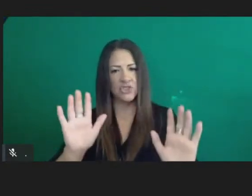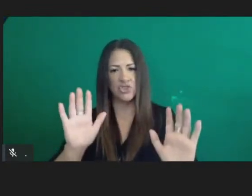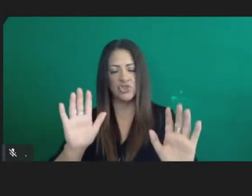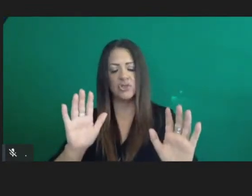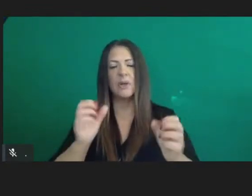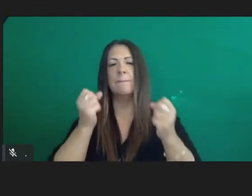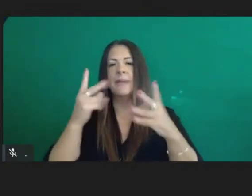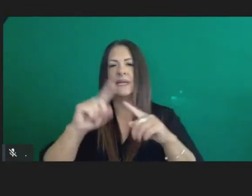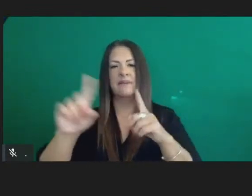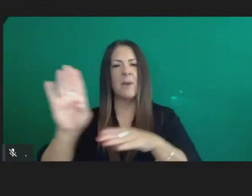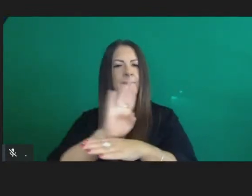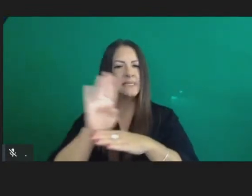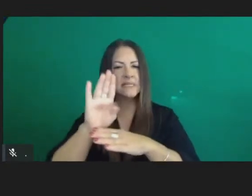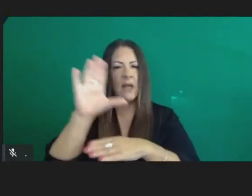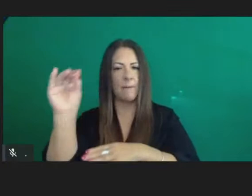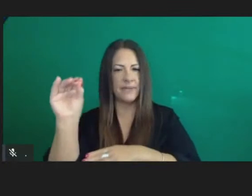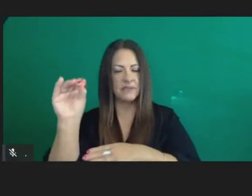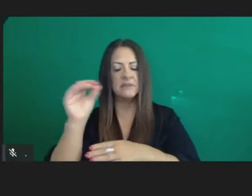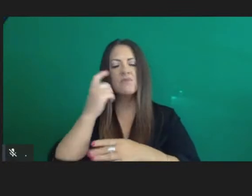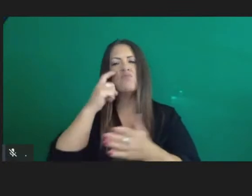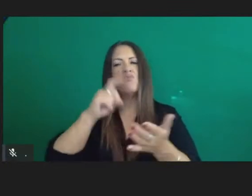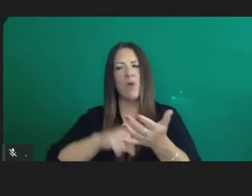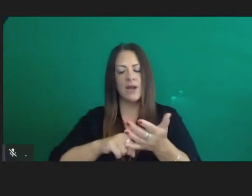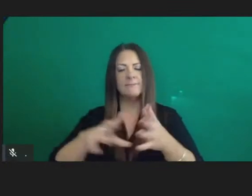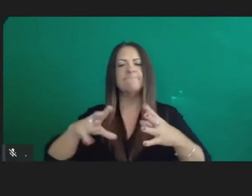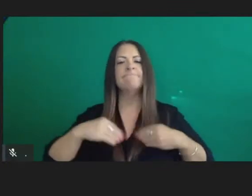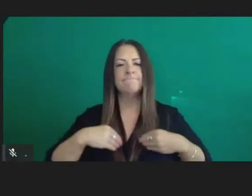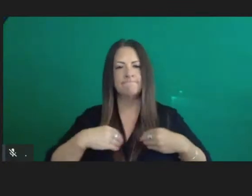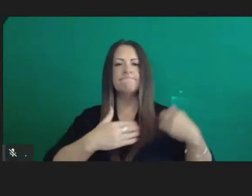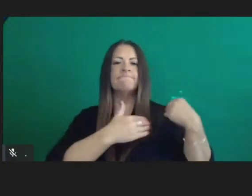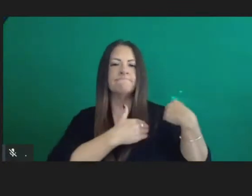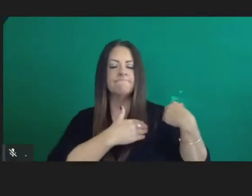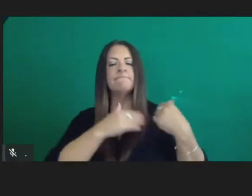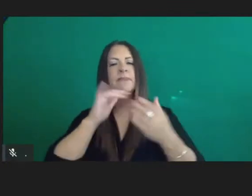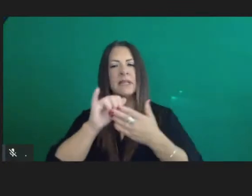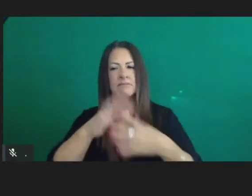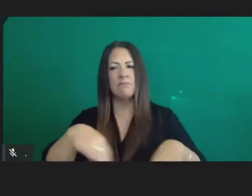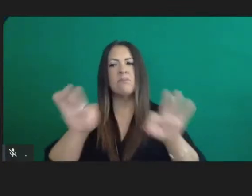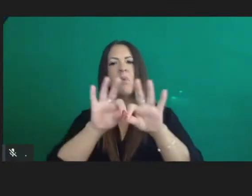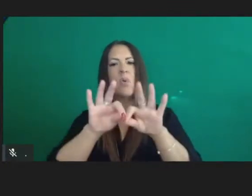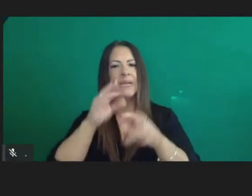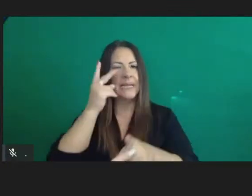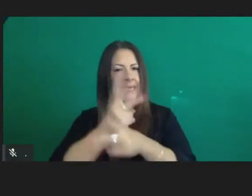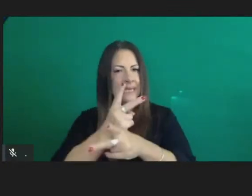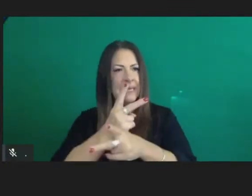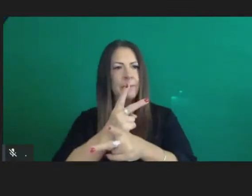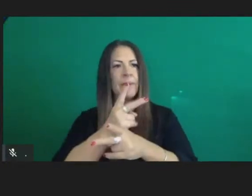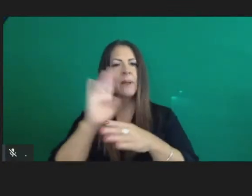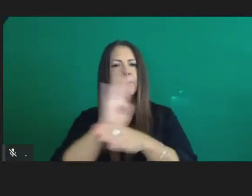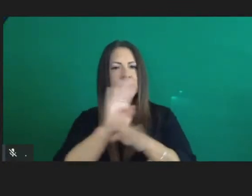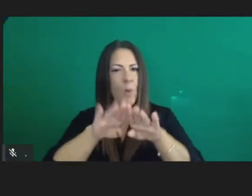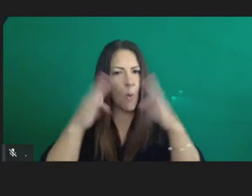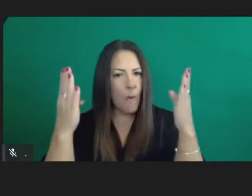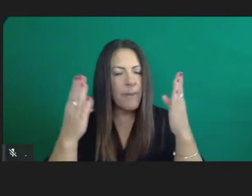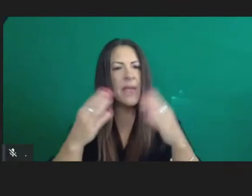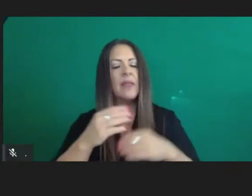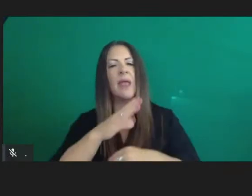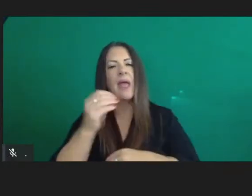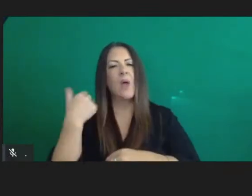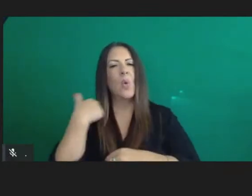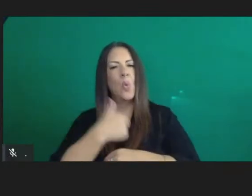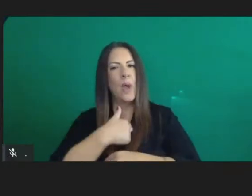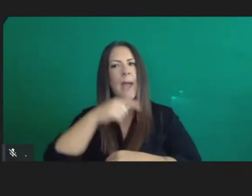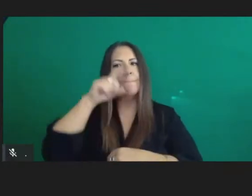business owners and sectors recognize how important it is to keep businesses open, that we do all we can